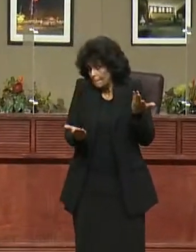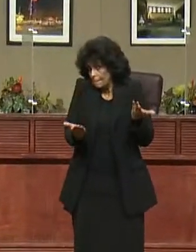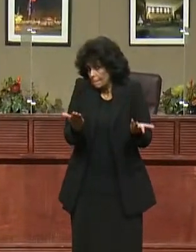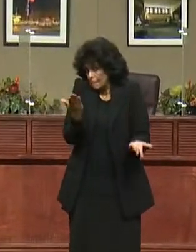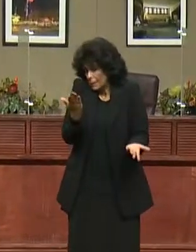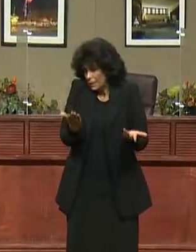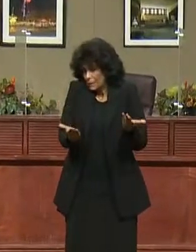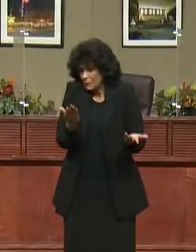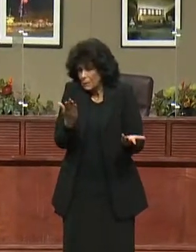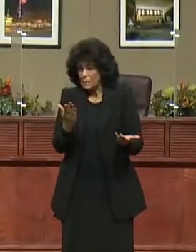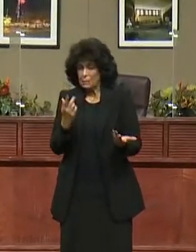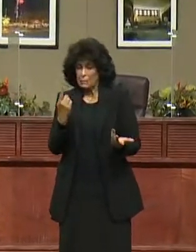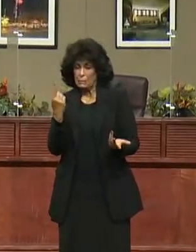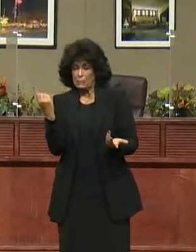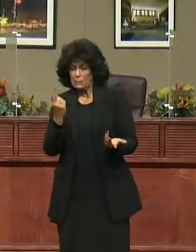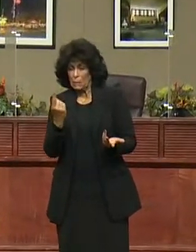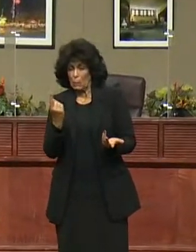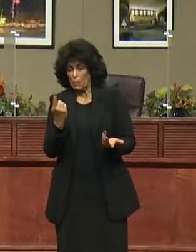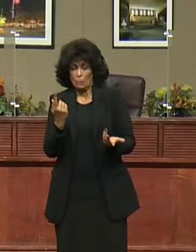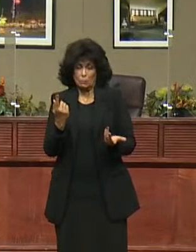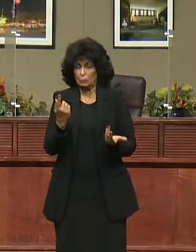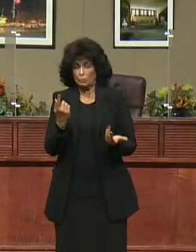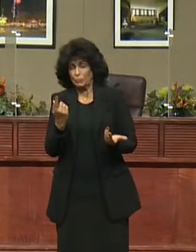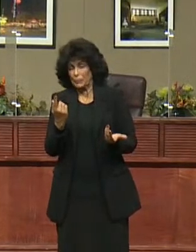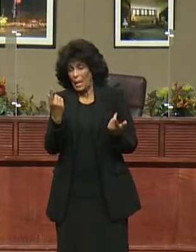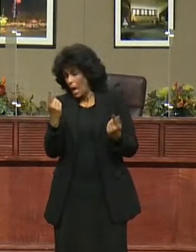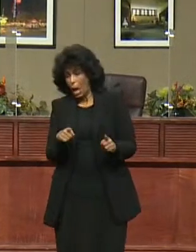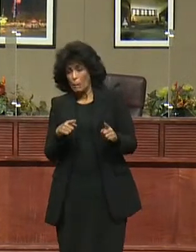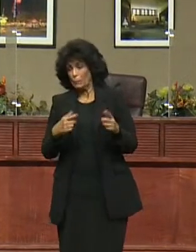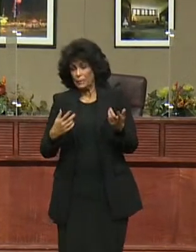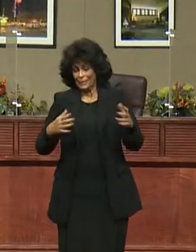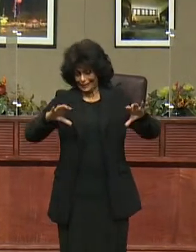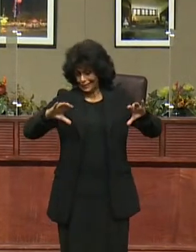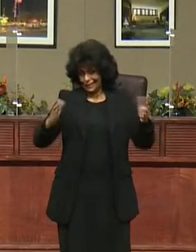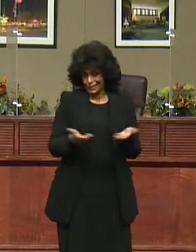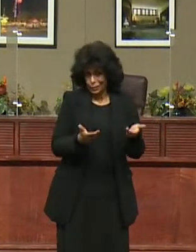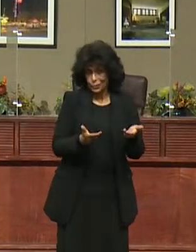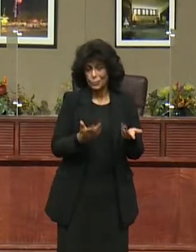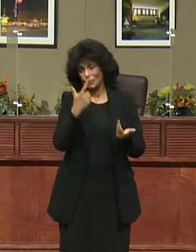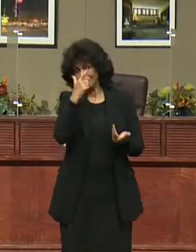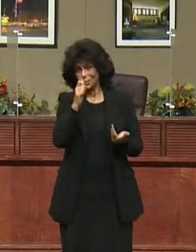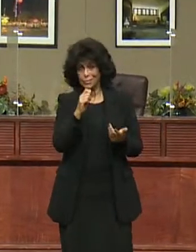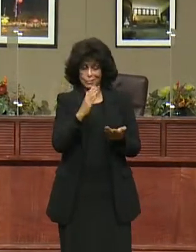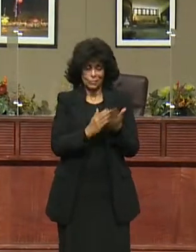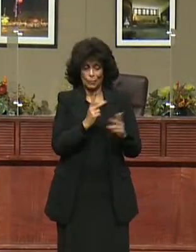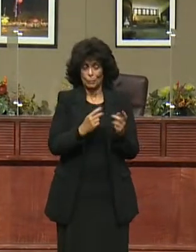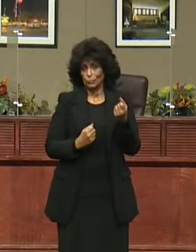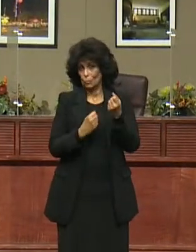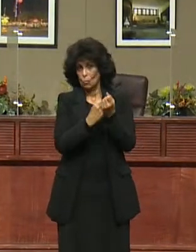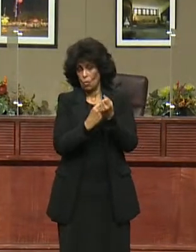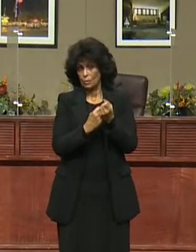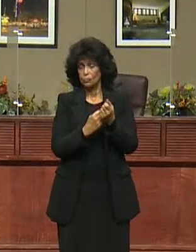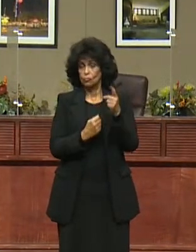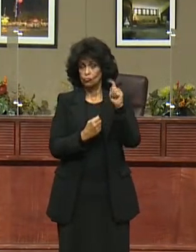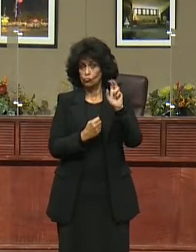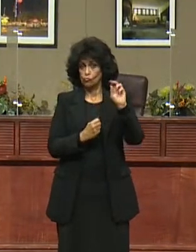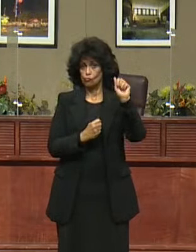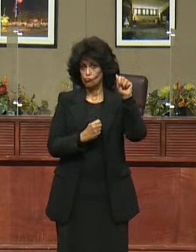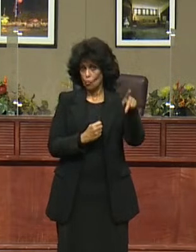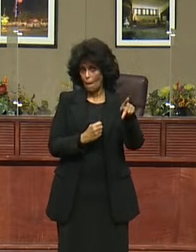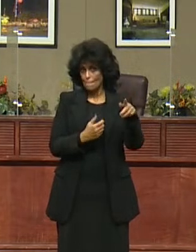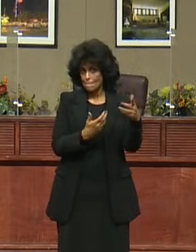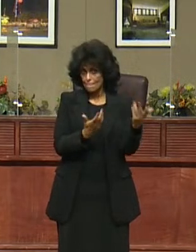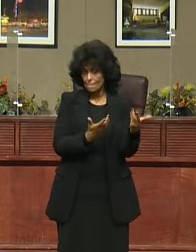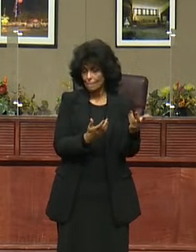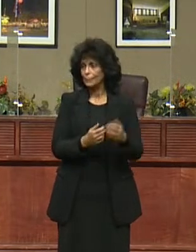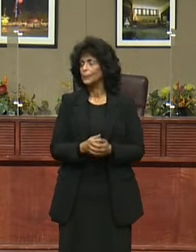en favor del presidente Trump y si tiene algún plan concerniente a eso. The questions are both